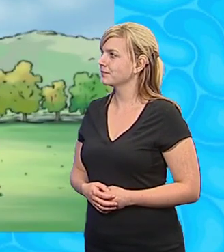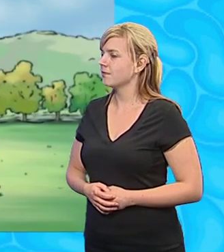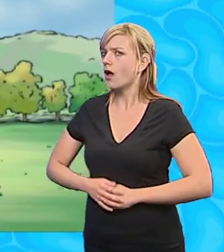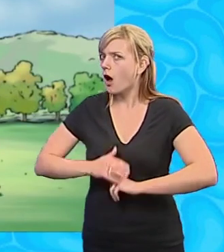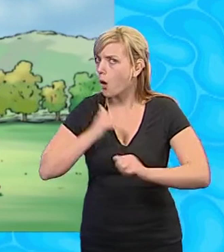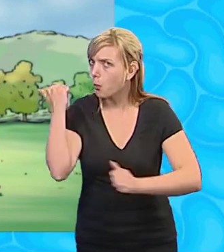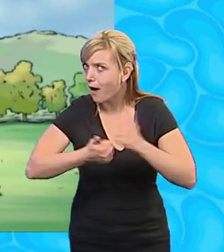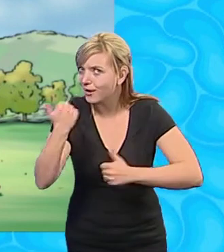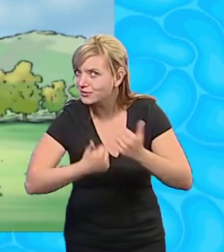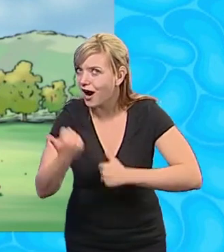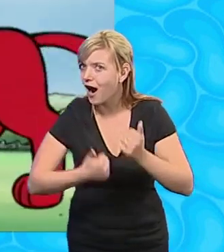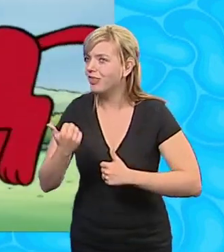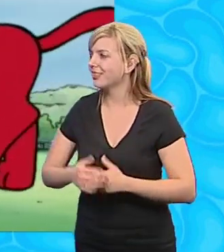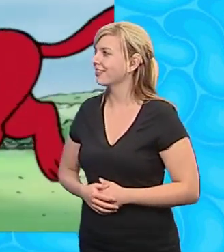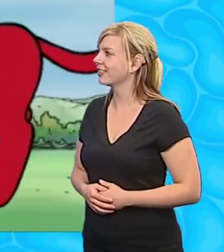Well done, Clifford!